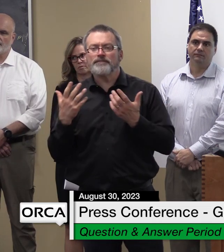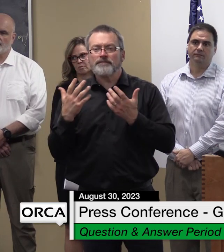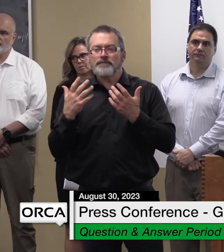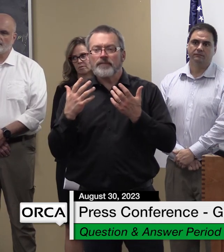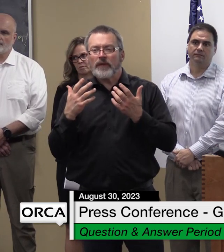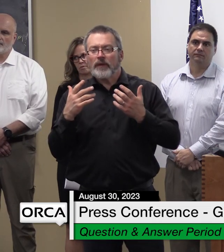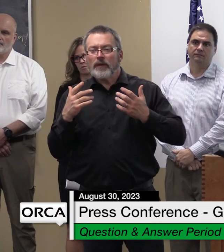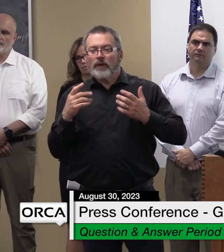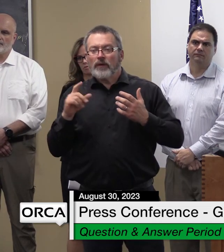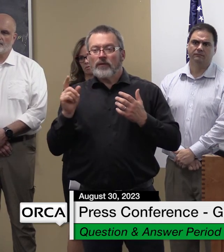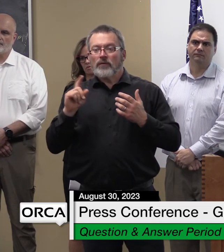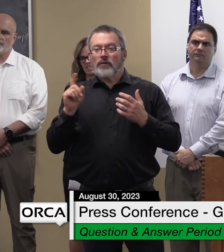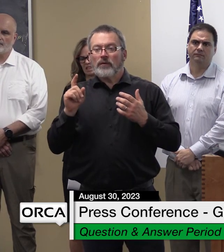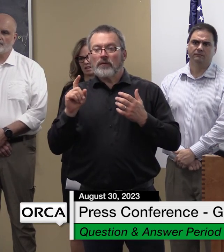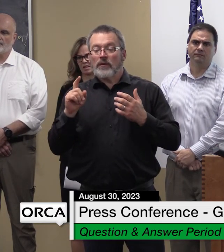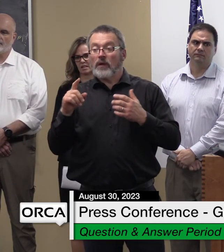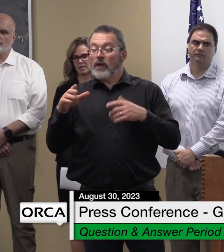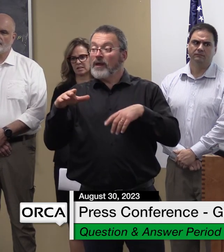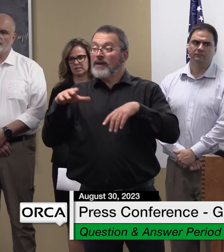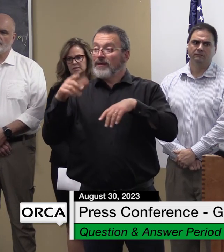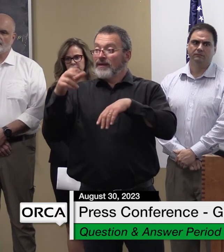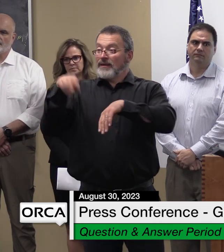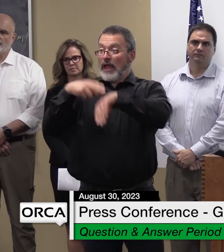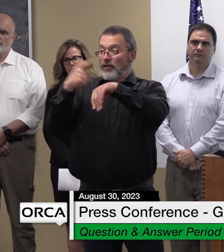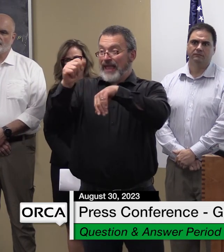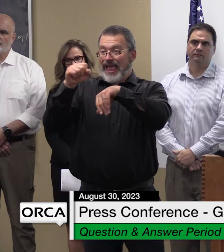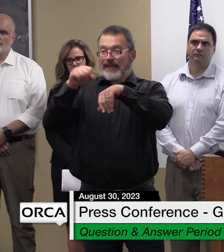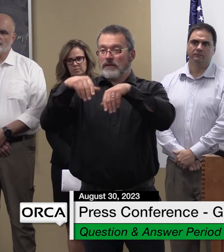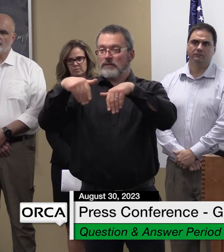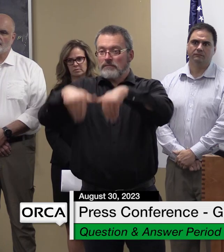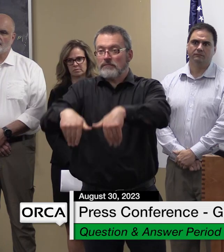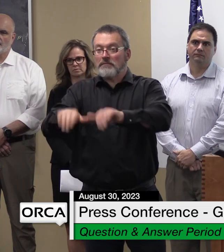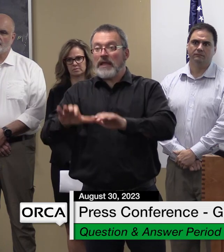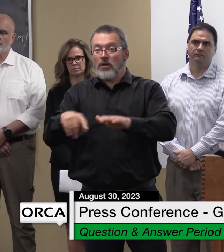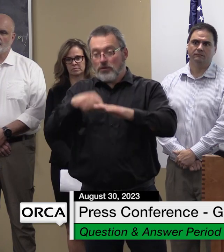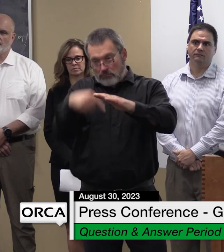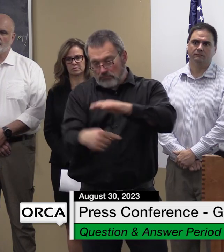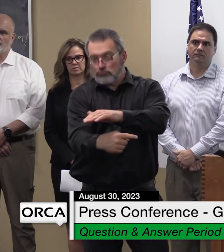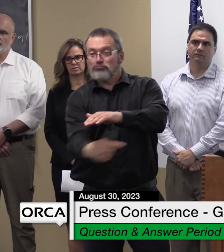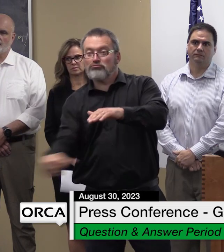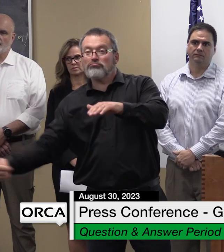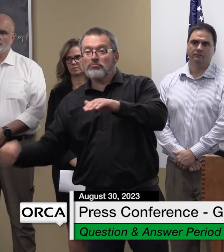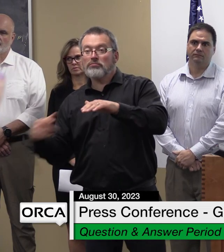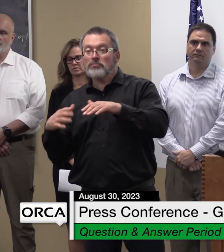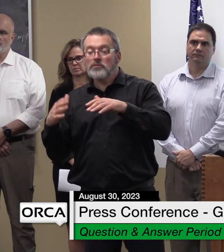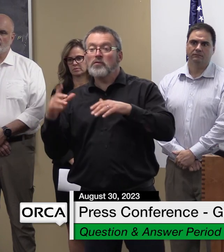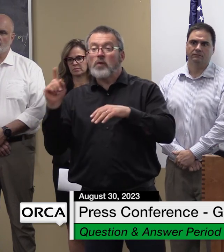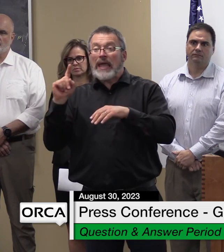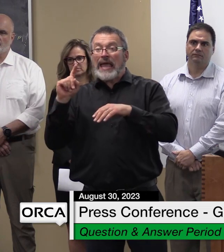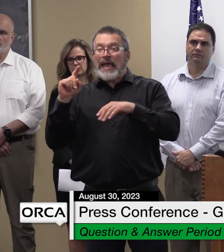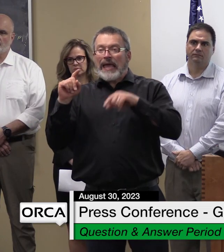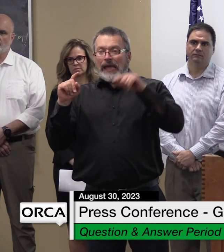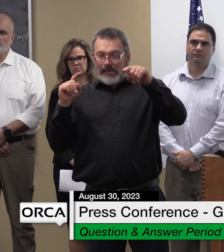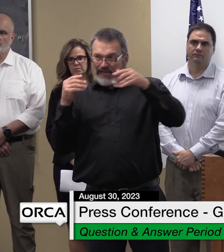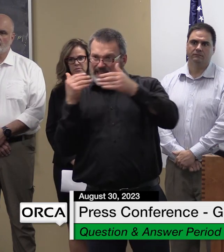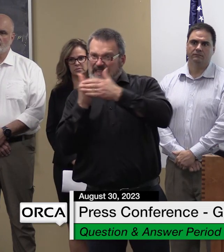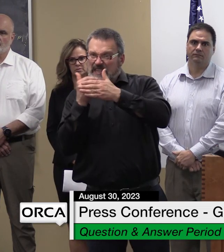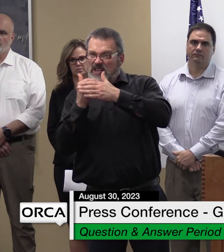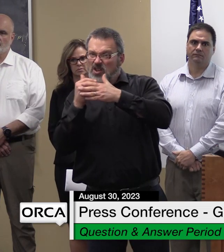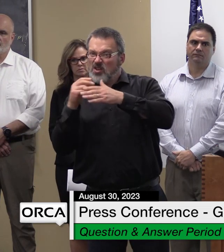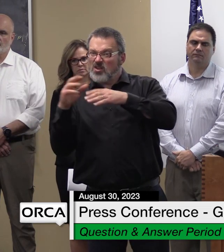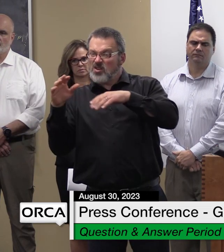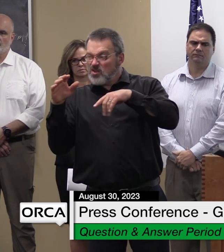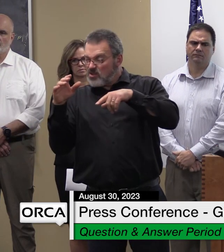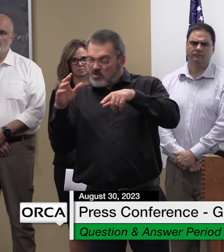pipelines from Route 7 up to Lamoille and Winooski River basins to reduce pollution and loss of